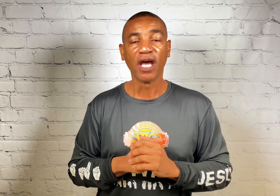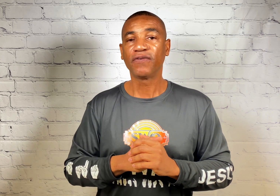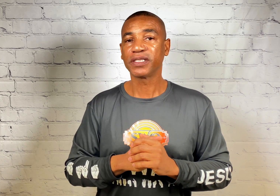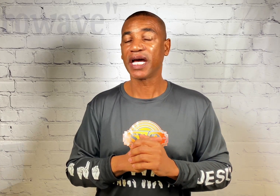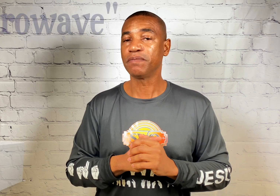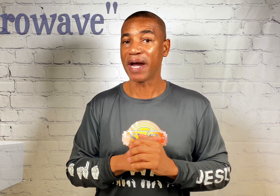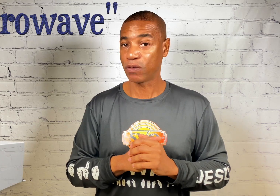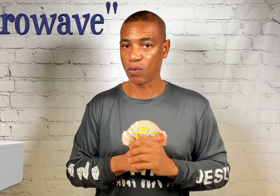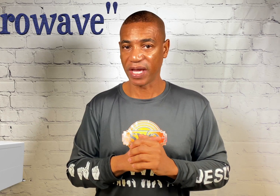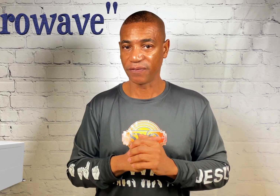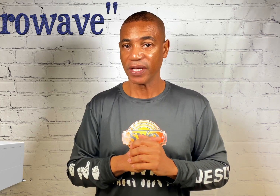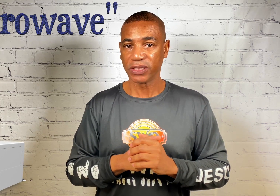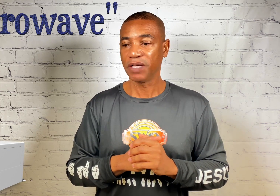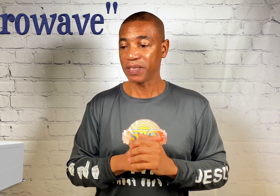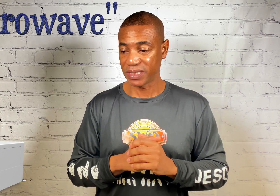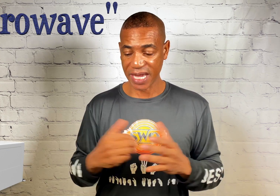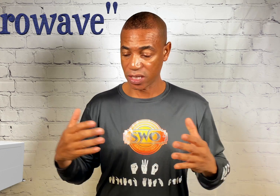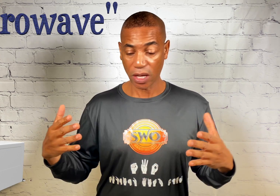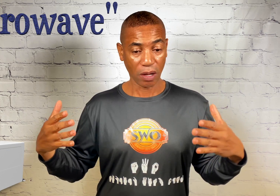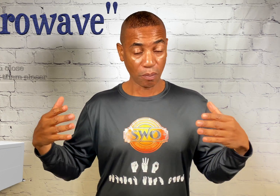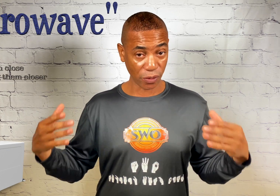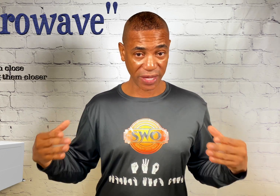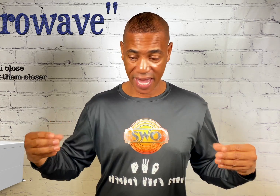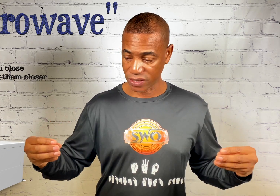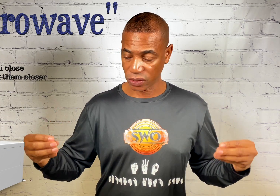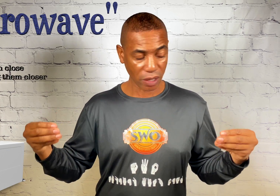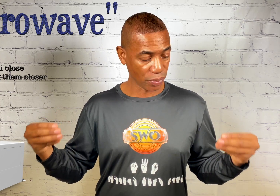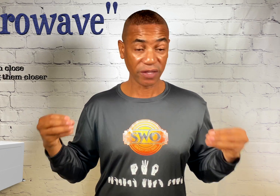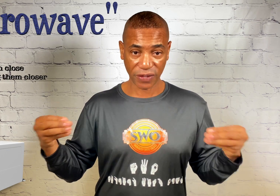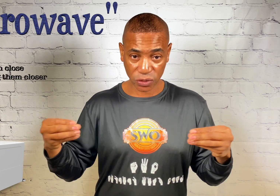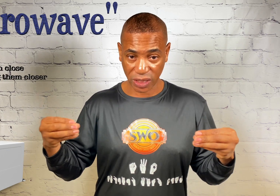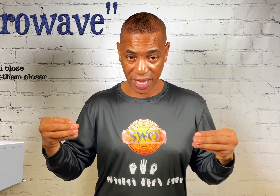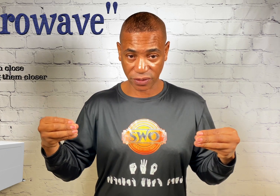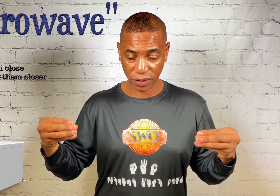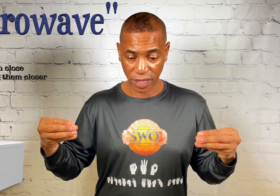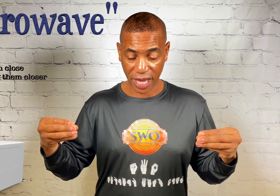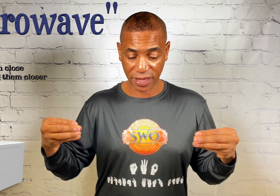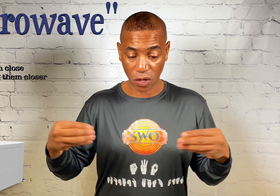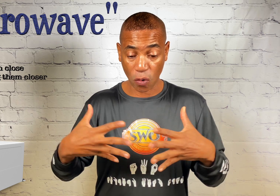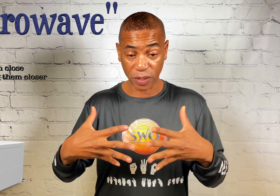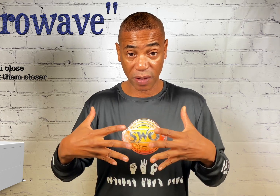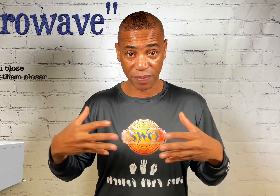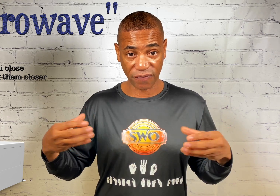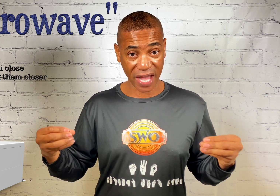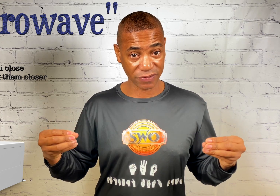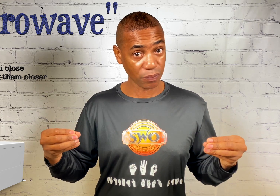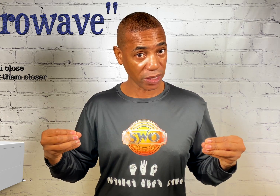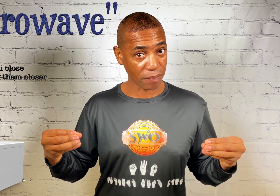For the sign microwave, simply take both hands, bring the fingers together, and then open them up in fives and bring them